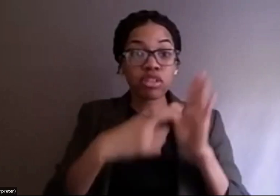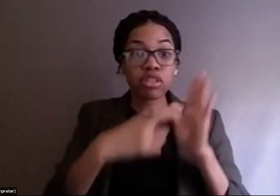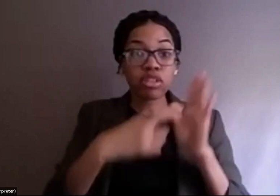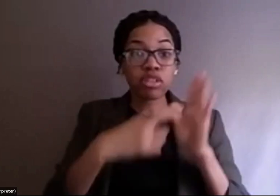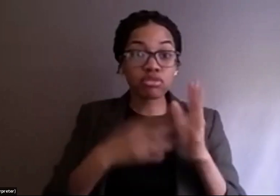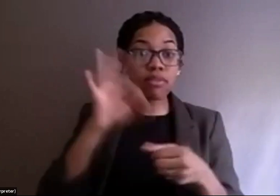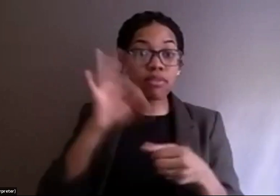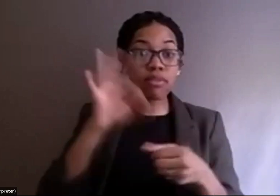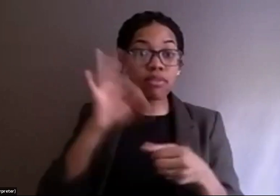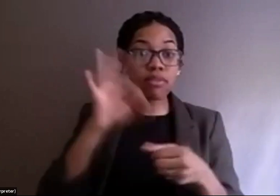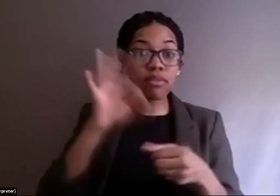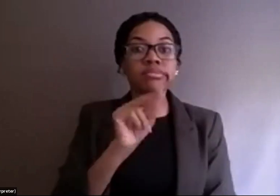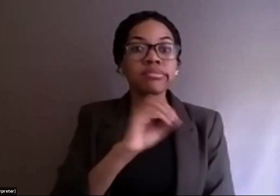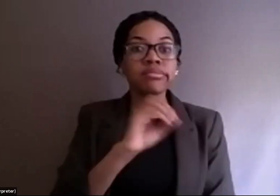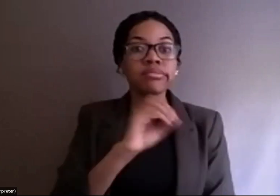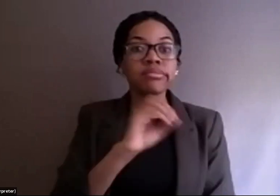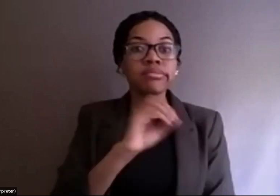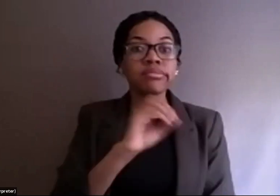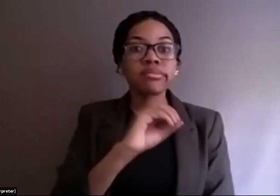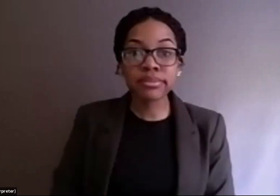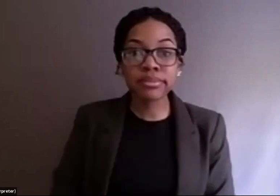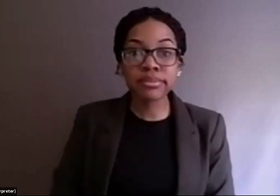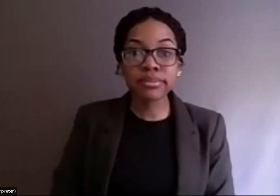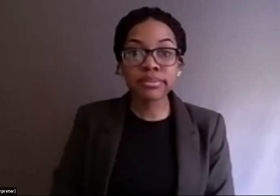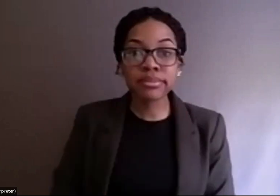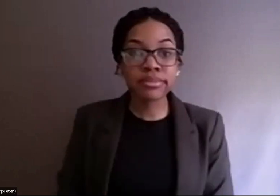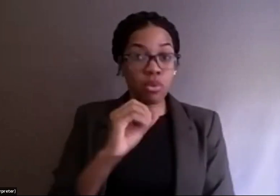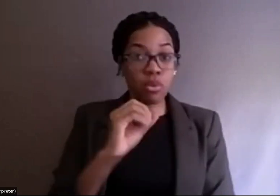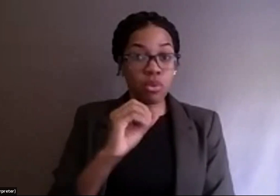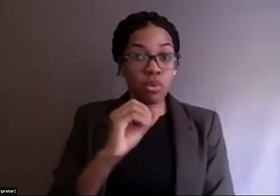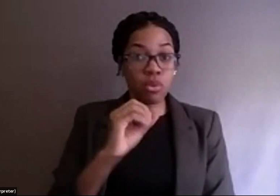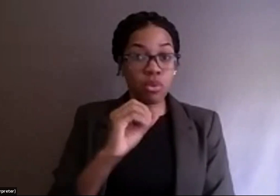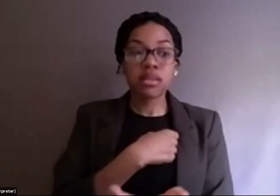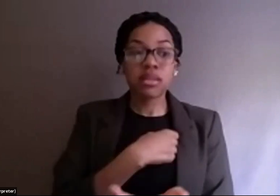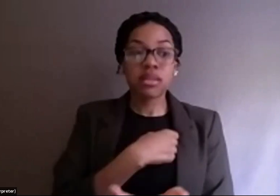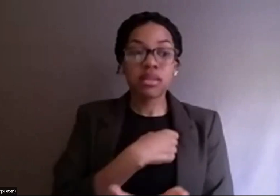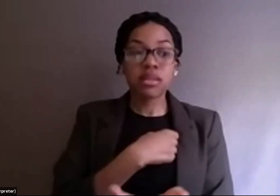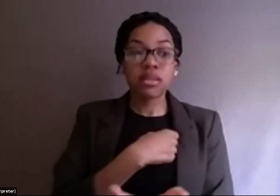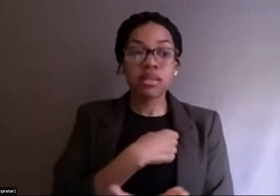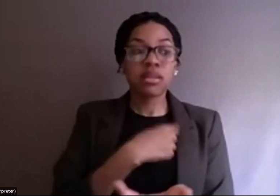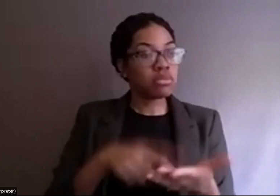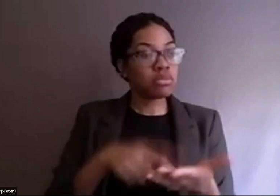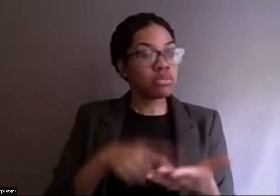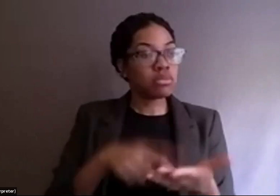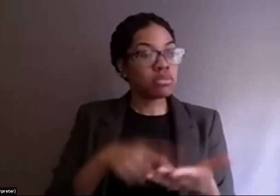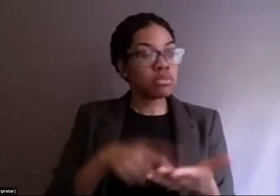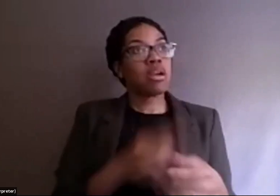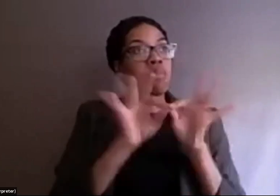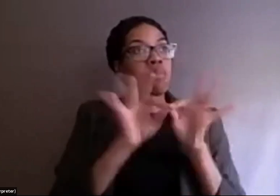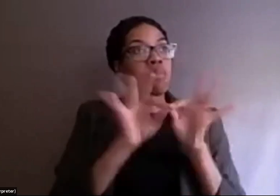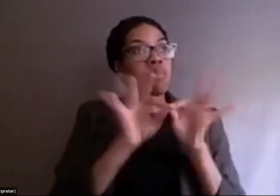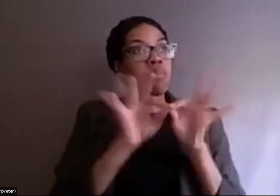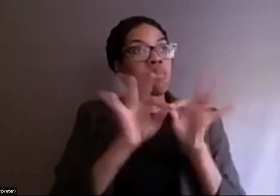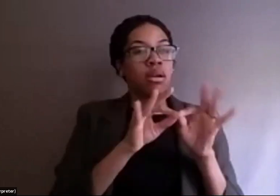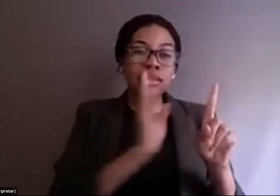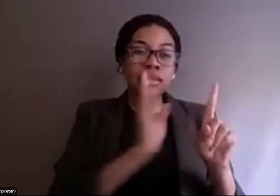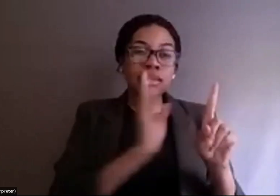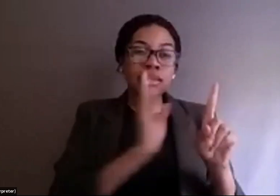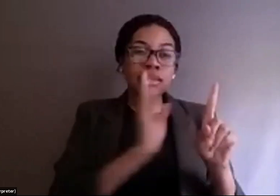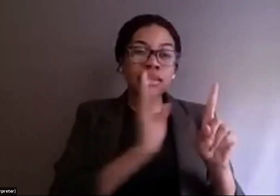that, it's one thing to go about talking about registering to vote, but the real issue,